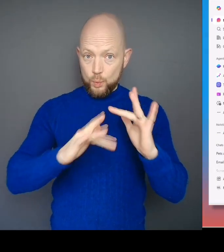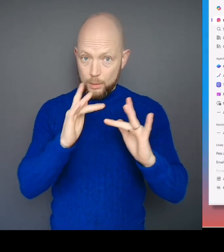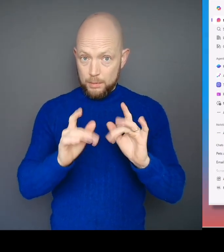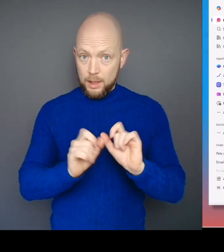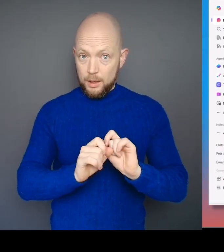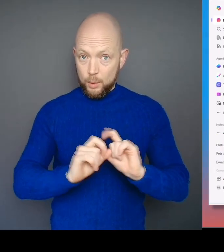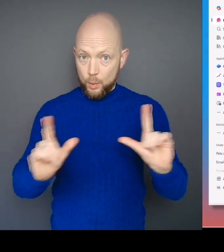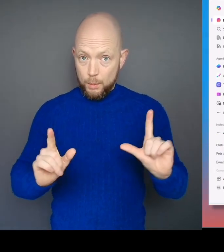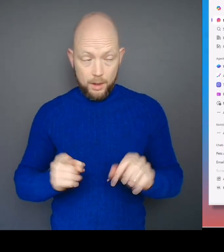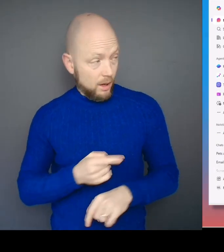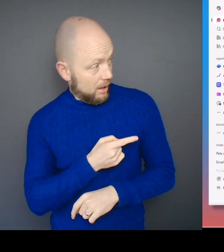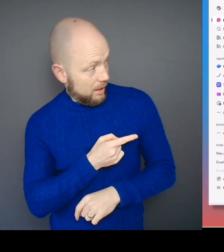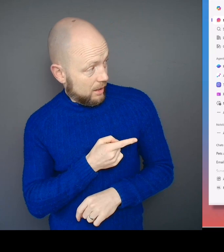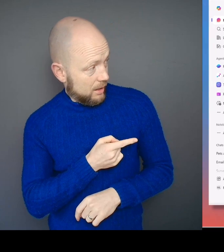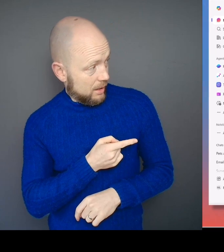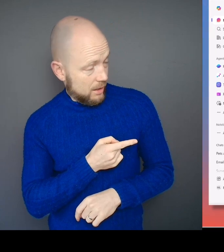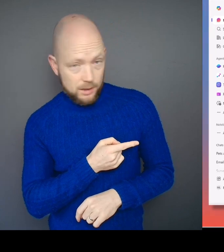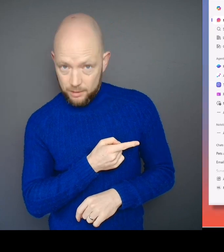website,